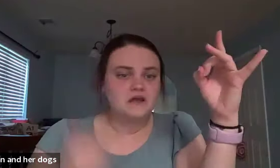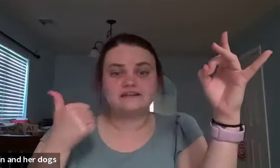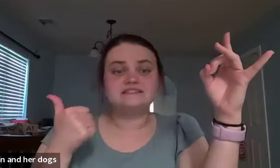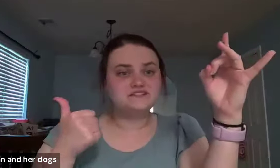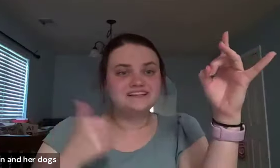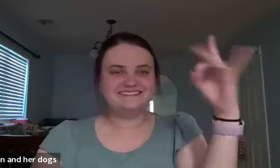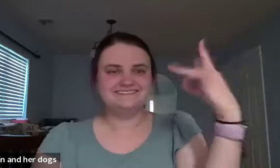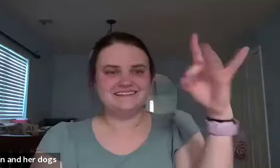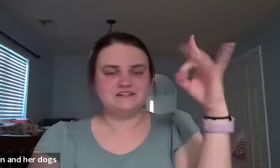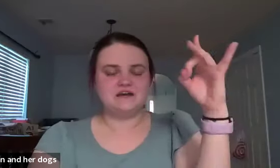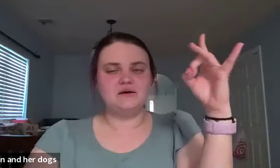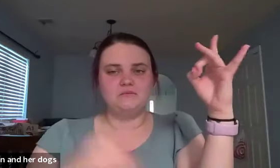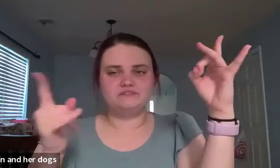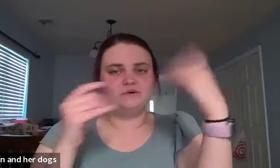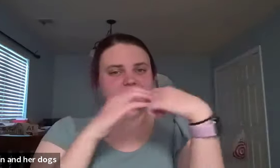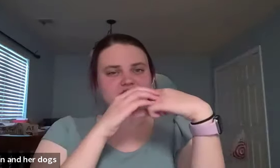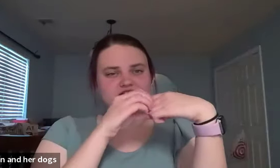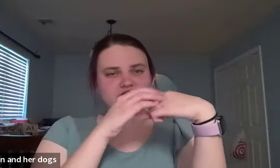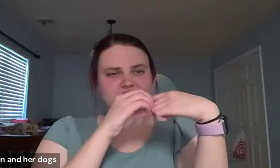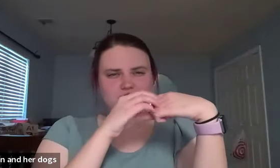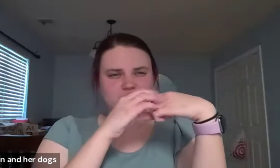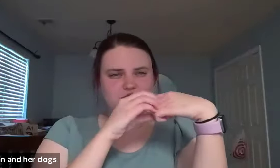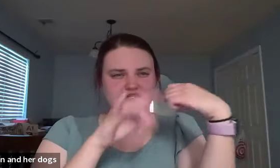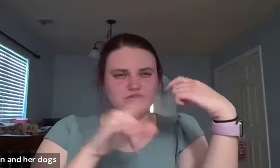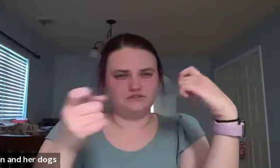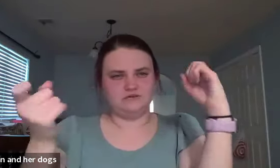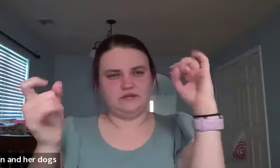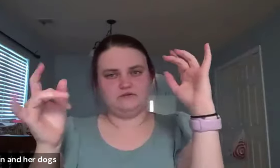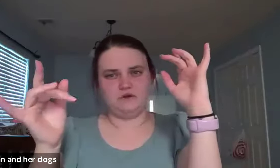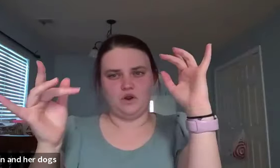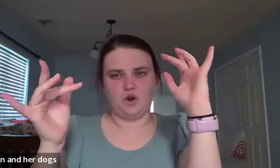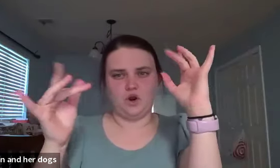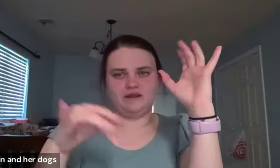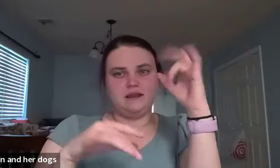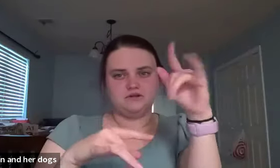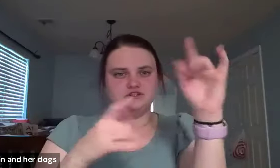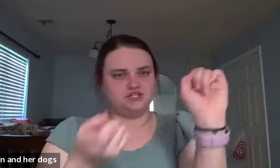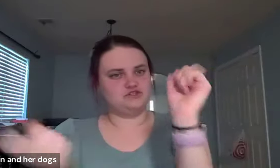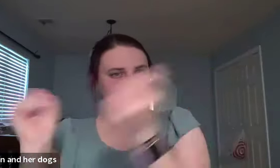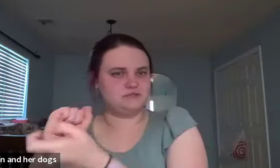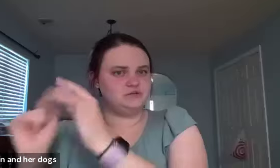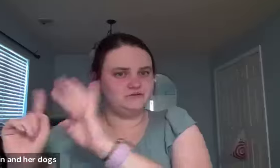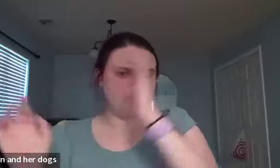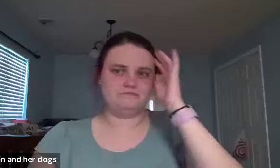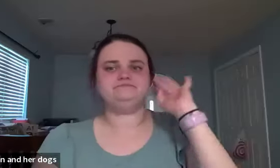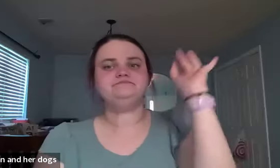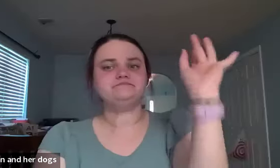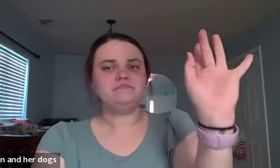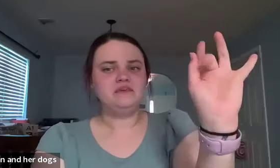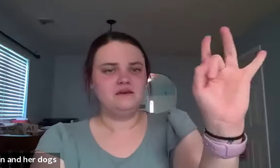All right. Sounds good. Someone mentioned that she was having problems with this one. So with her camera. So she's going to try to switch to a different one.